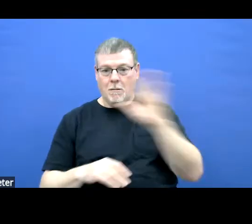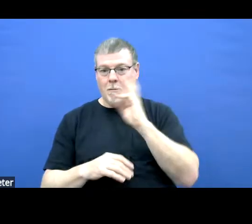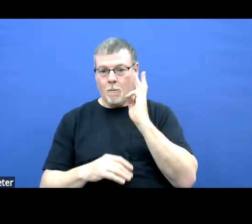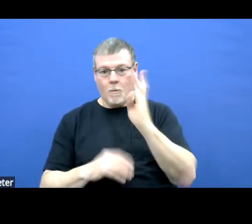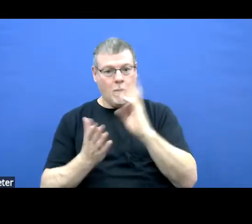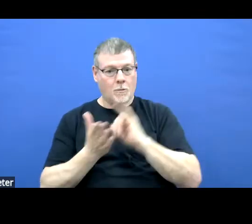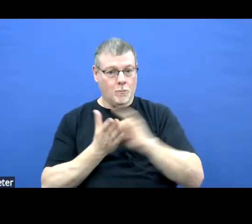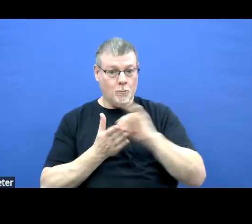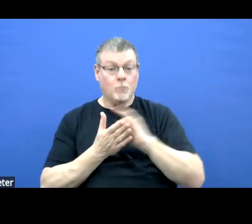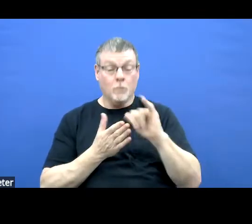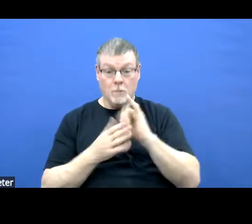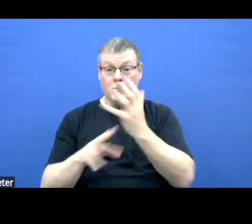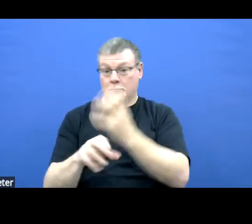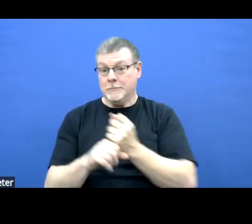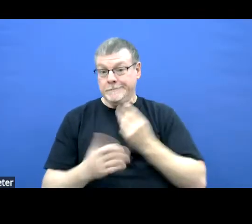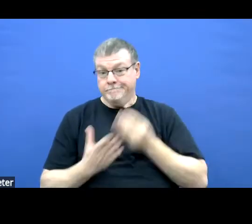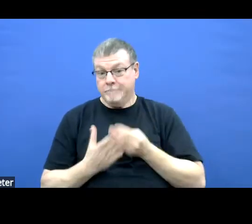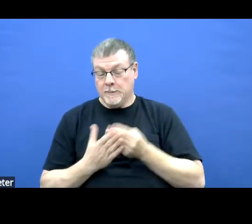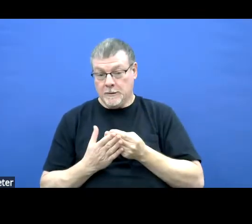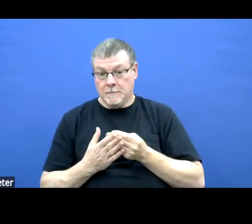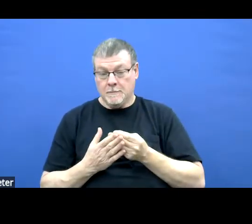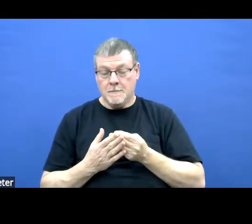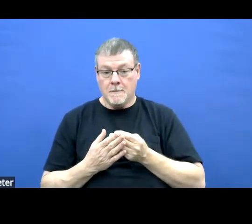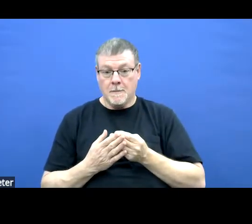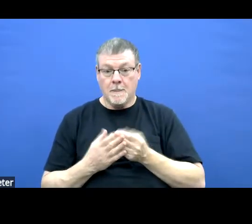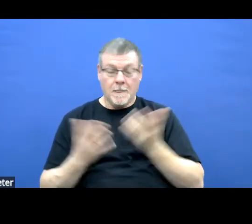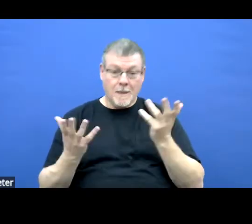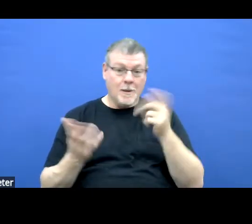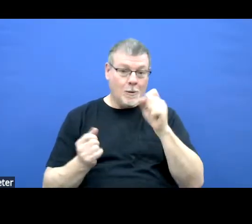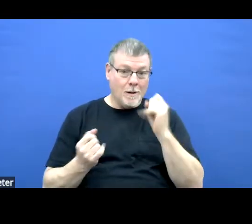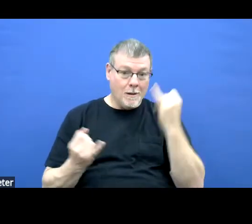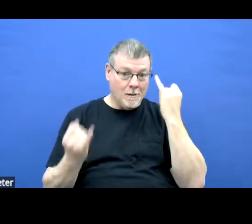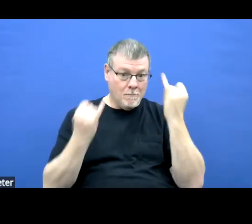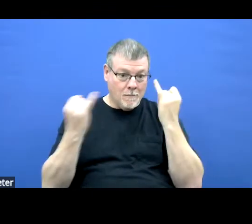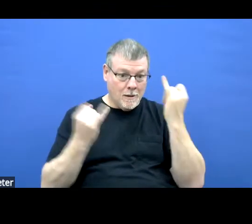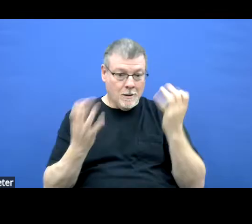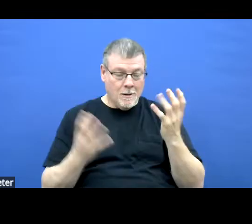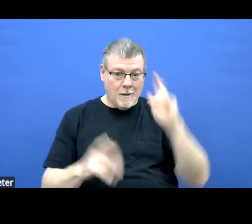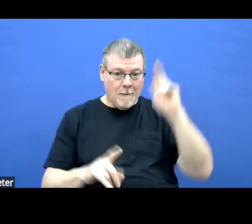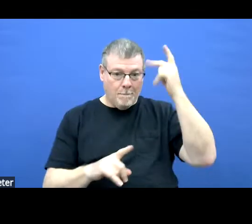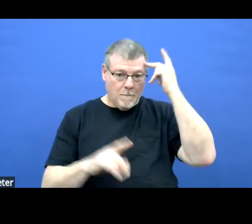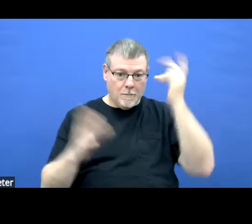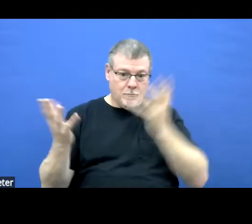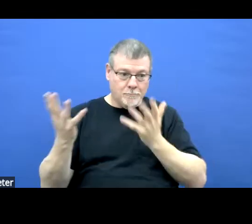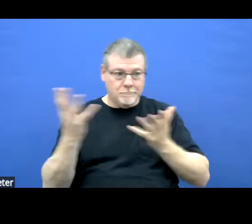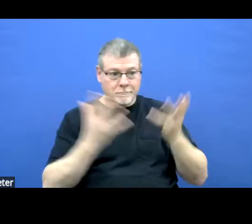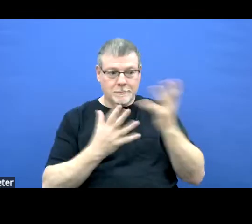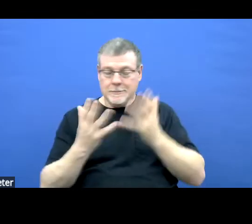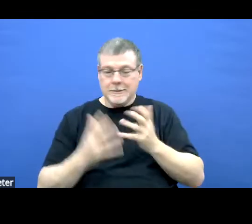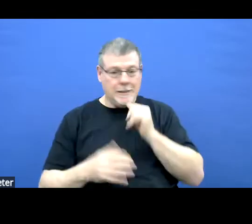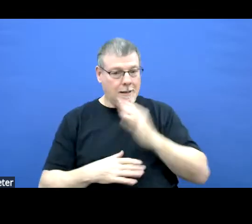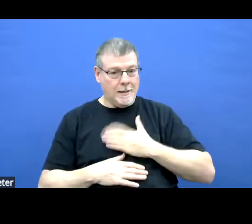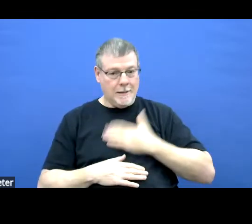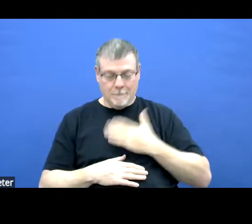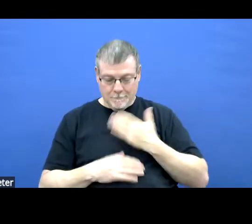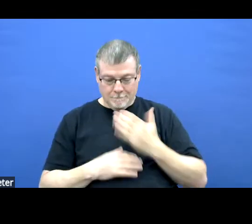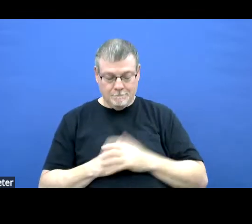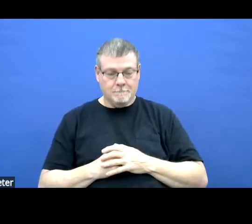York received funding, which, as you can imagine, the politicians were not happy